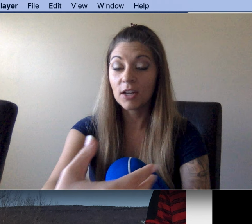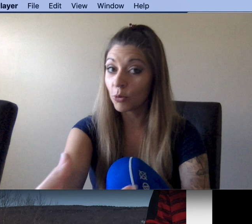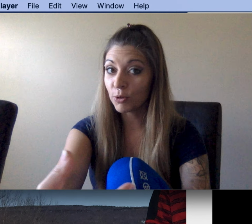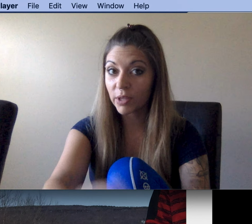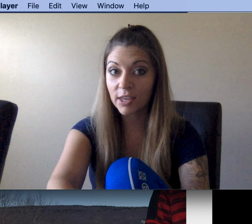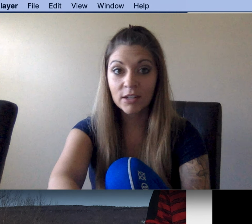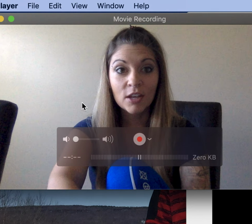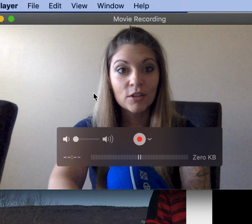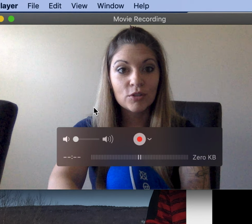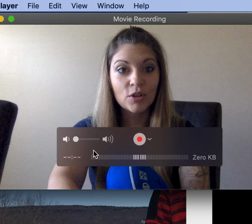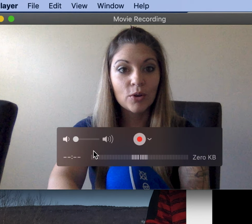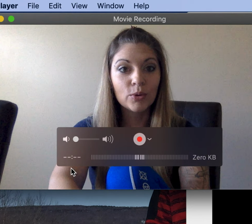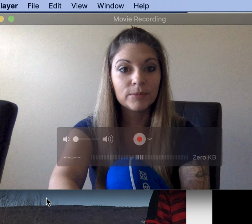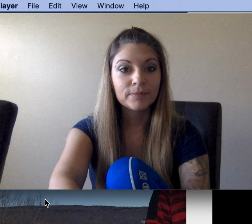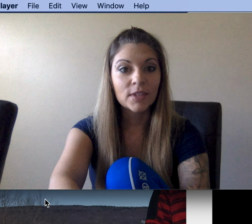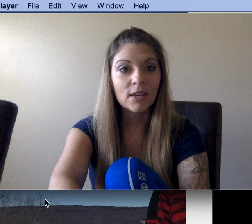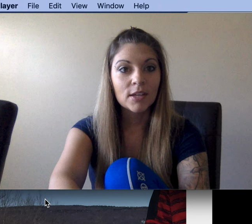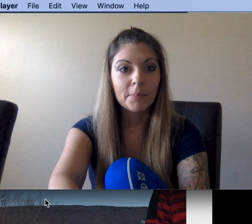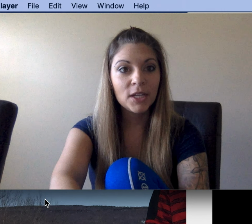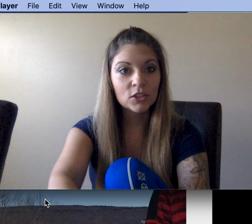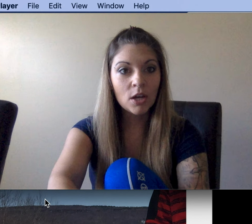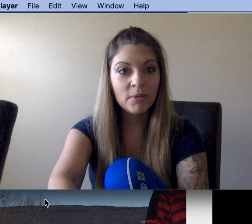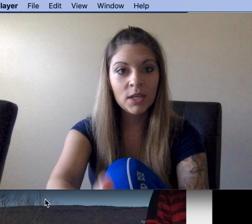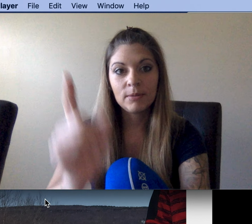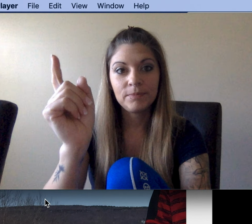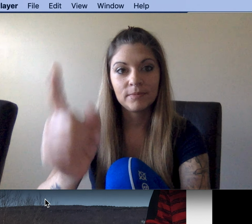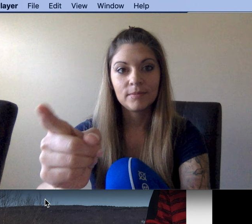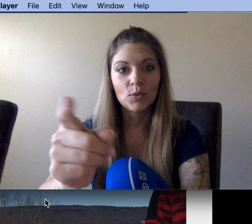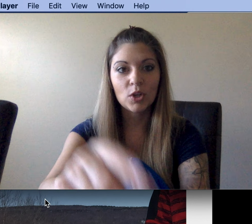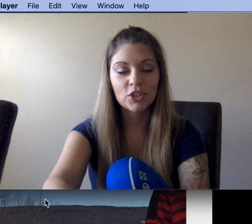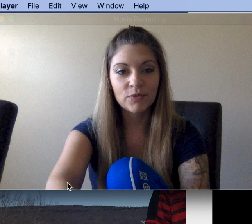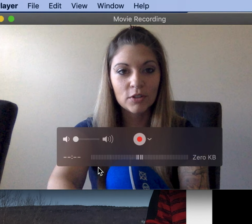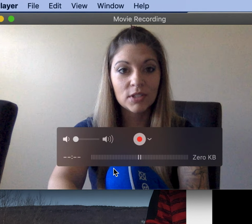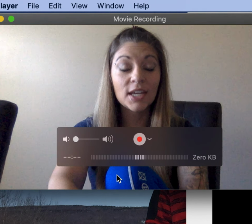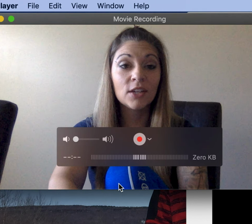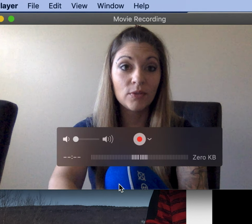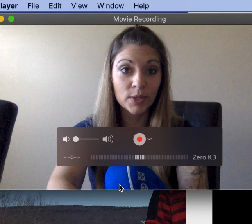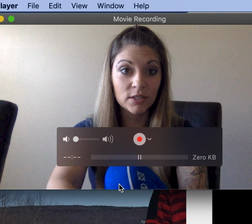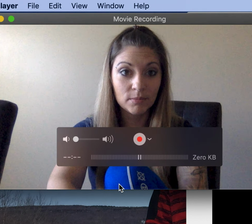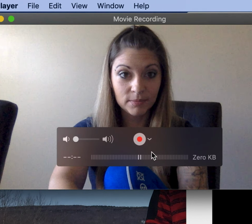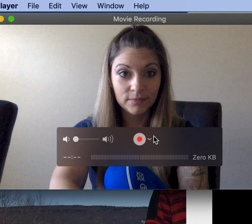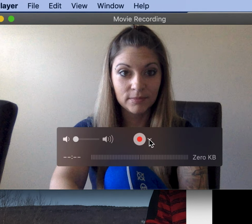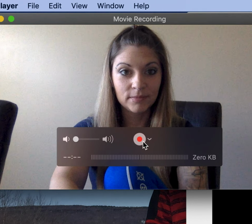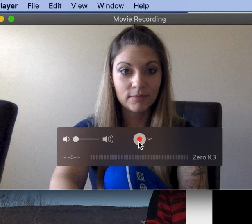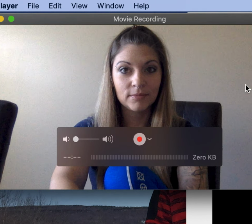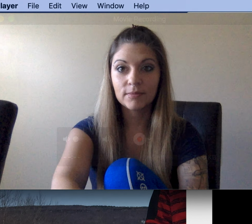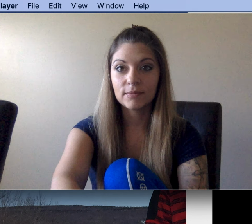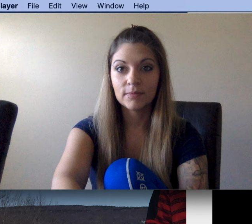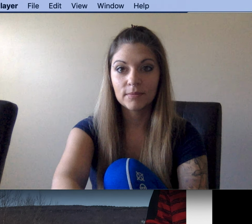I can help you with it. So be on top of it. Watch this first. And you have a quiz.